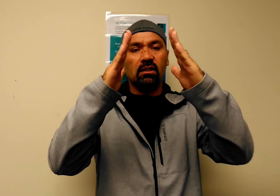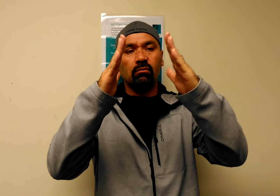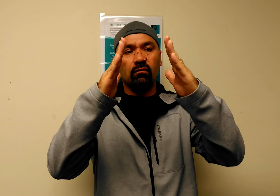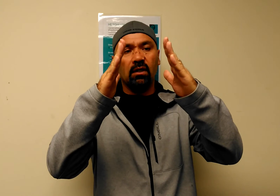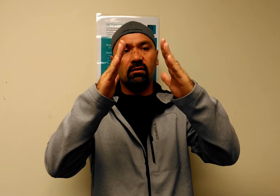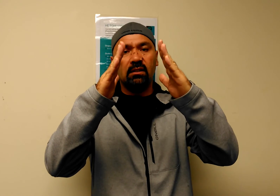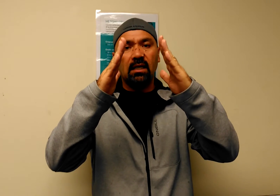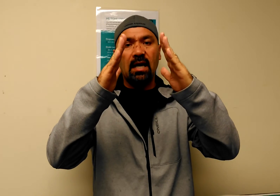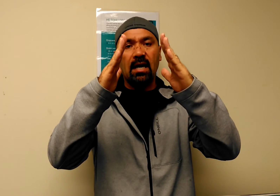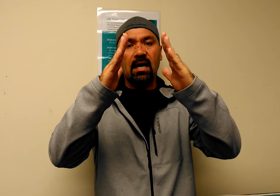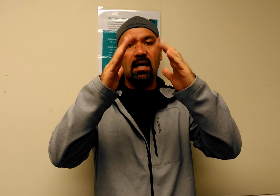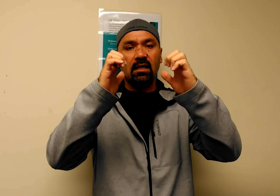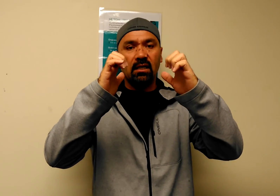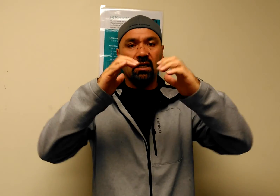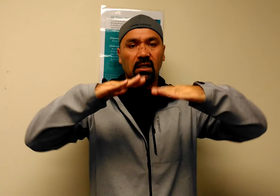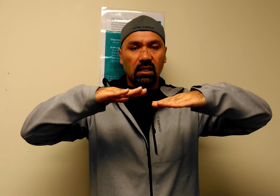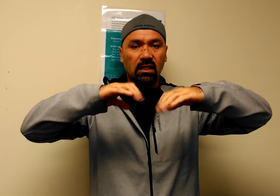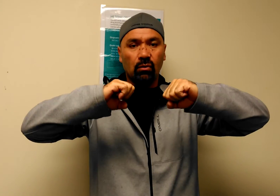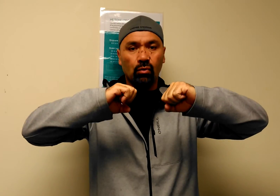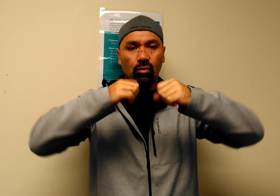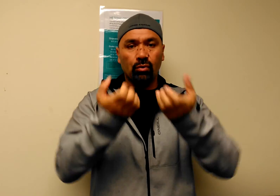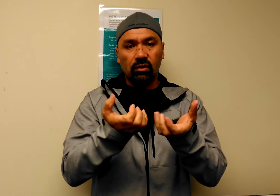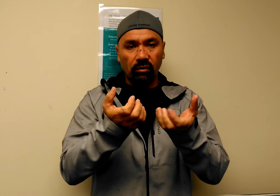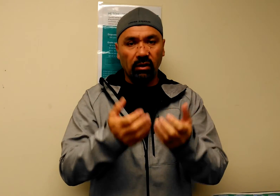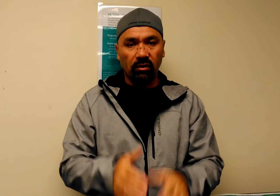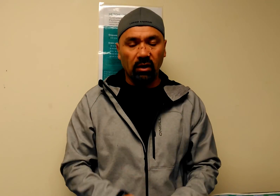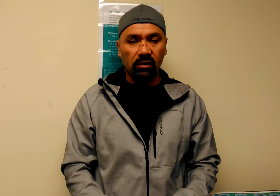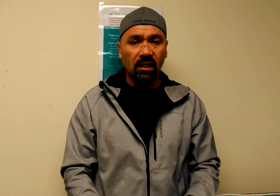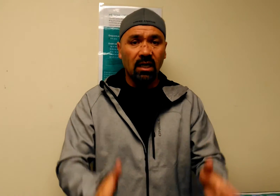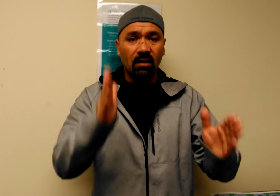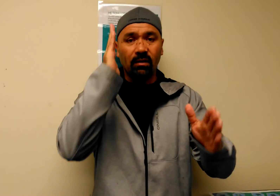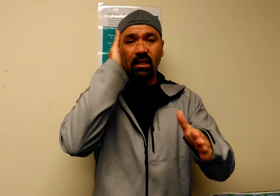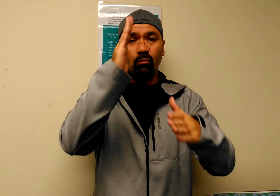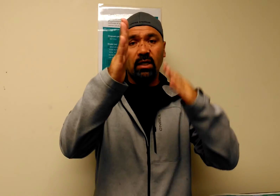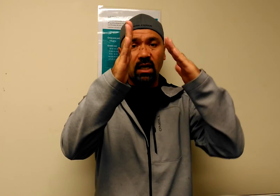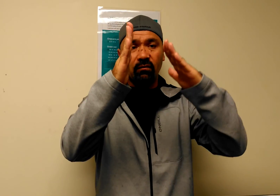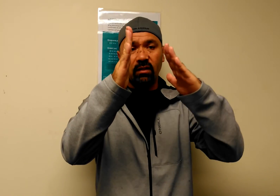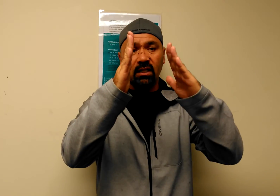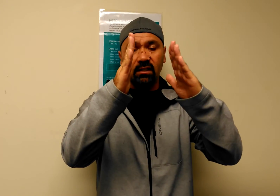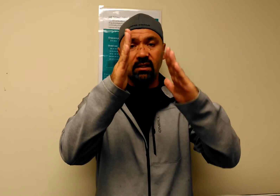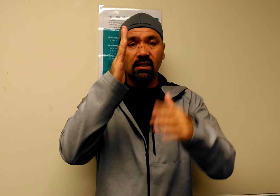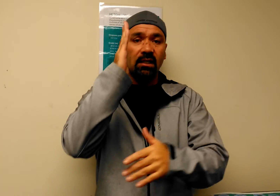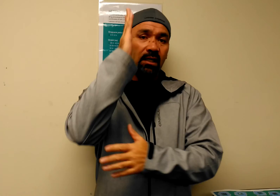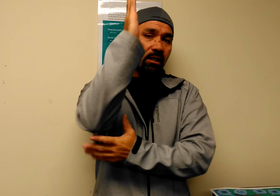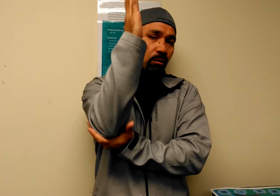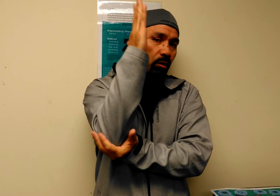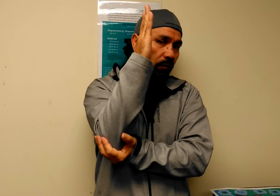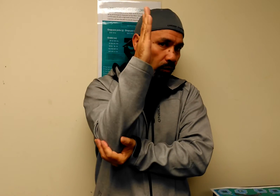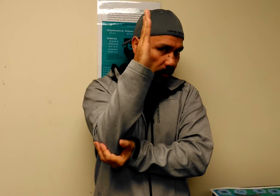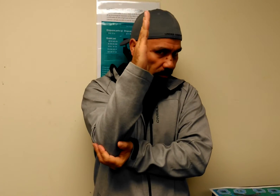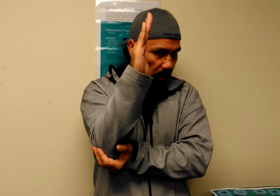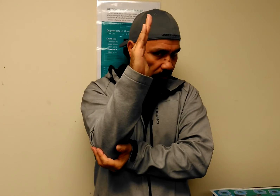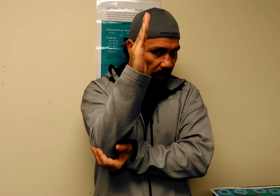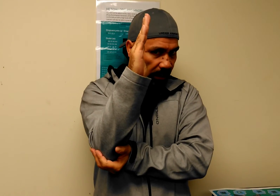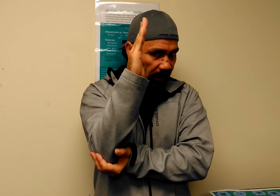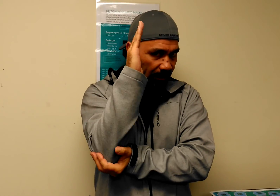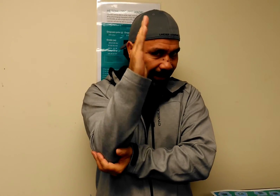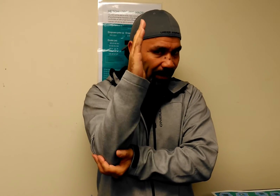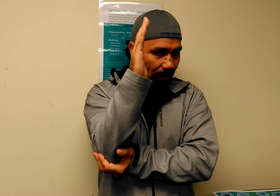double vowels. A, e, I, o, u. So there are those. But then we have these. So what I've got is my right hand, linga